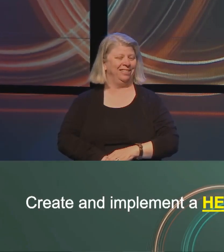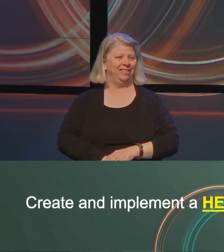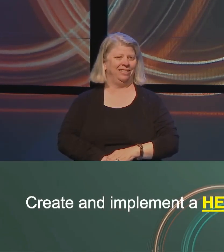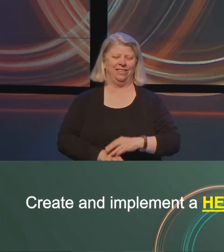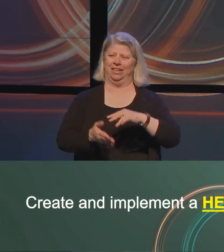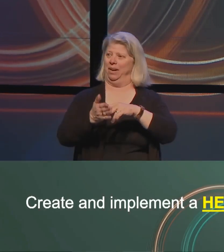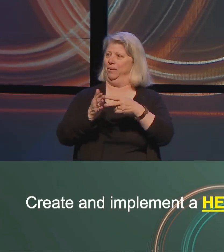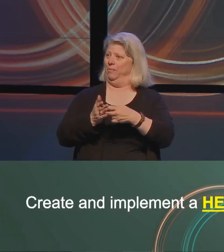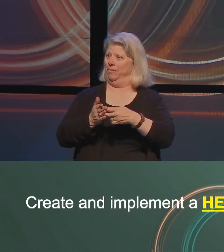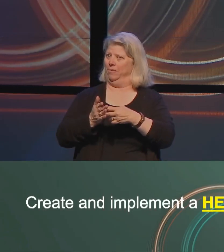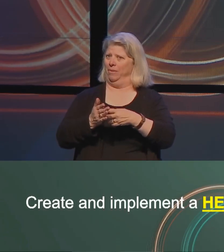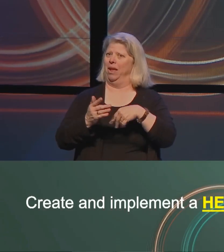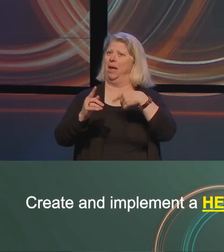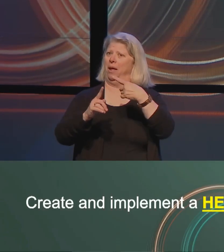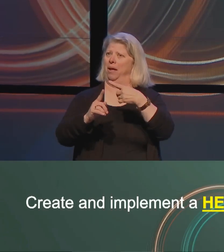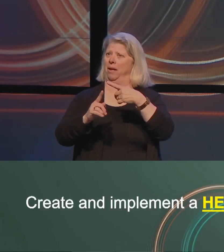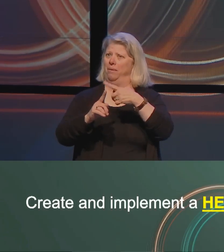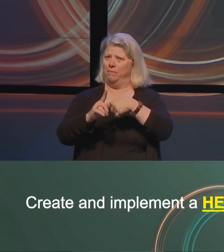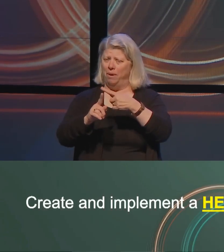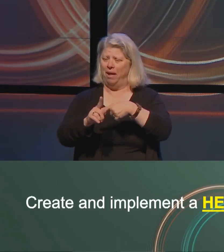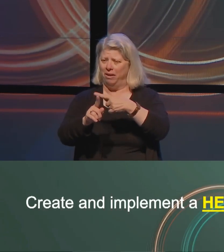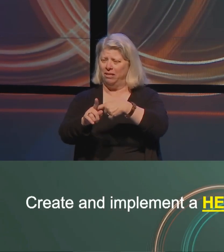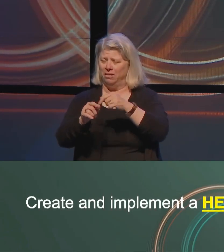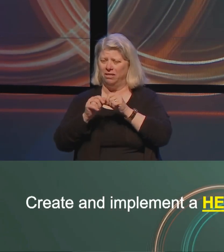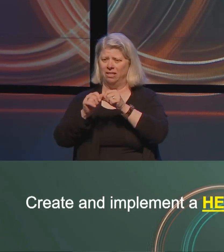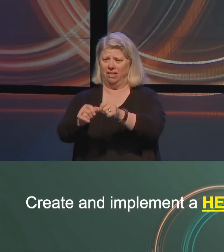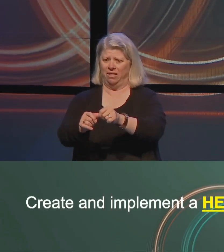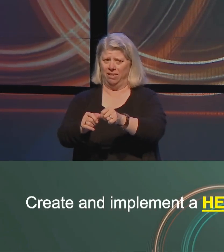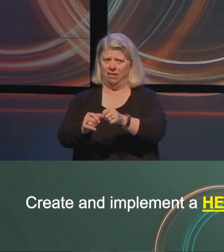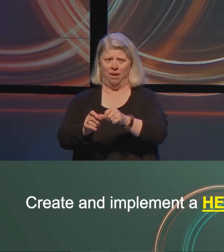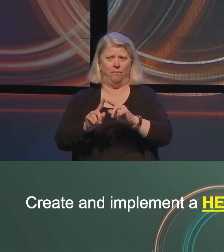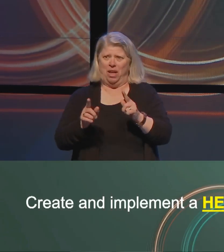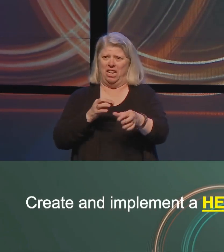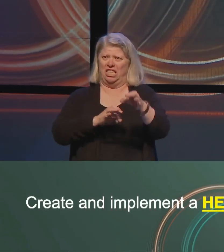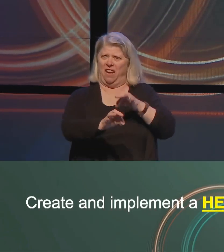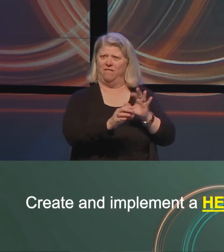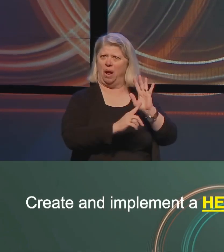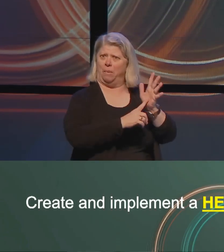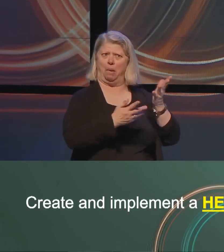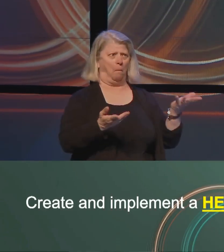I mean, you're months out there, and it's like 5 minutes.